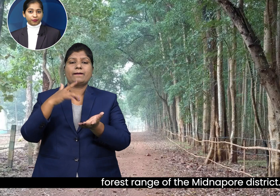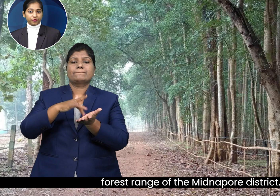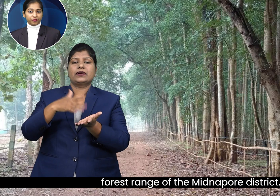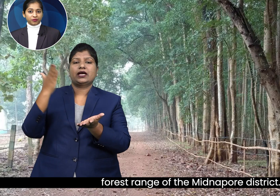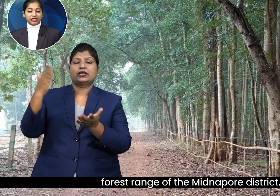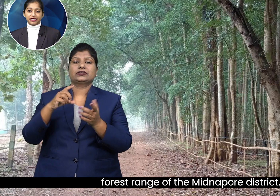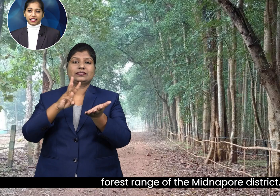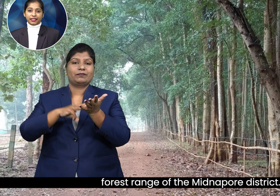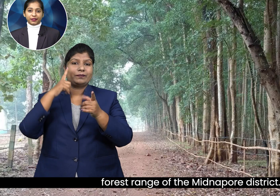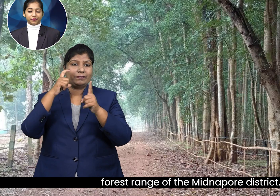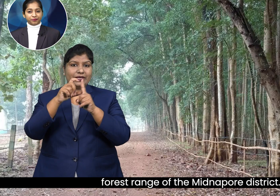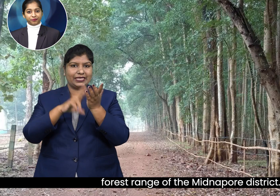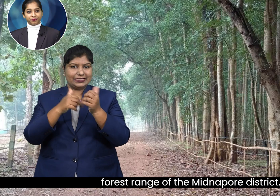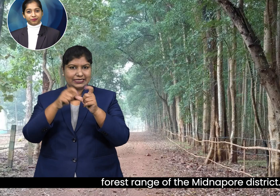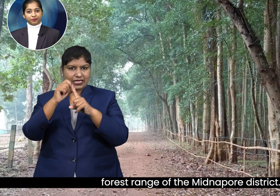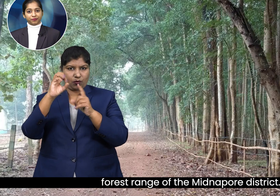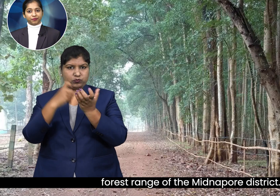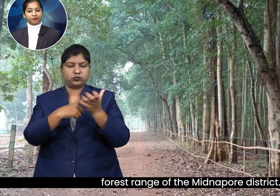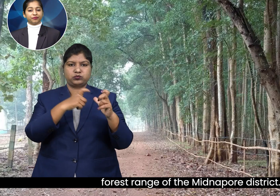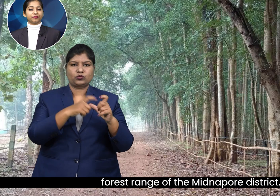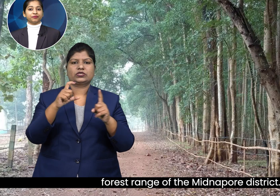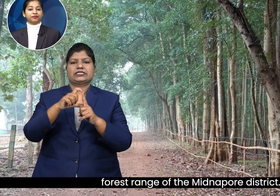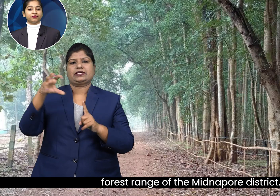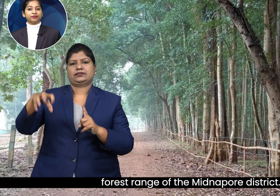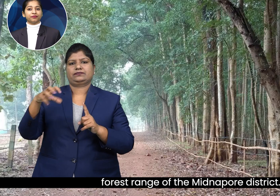Midnapore district.